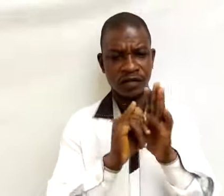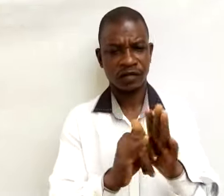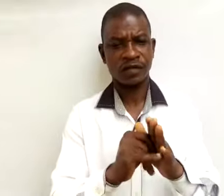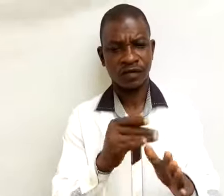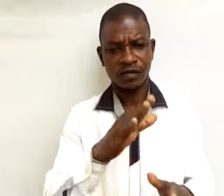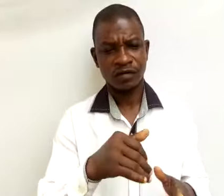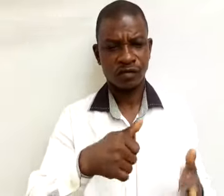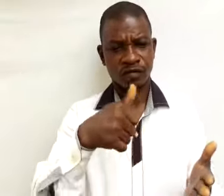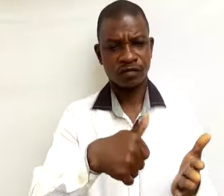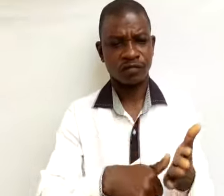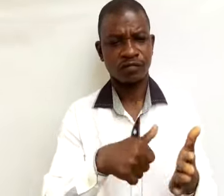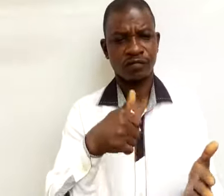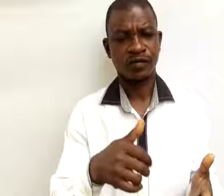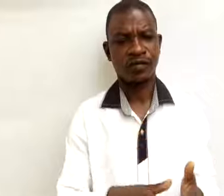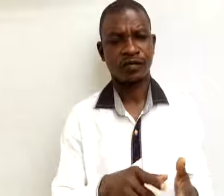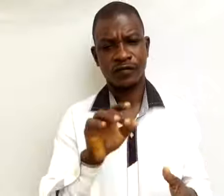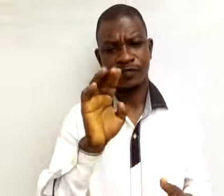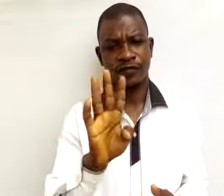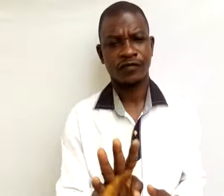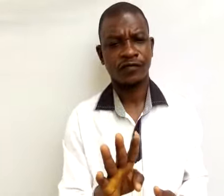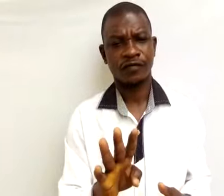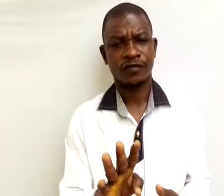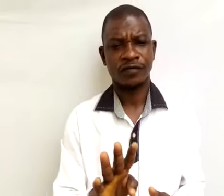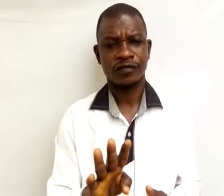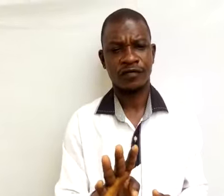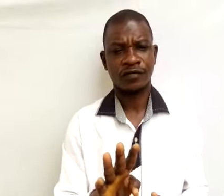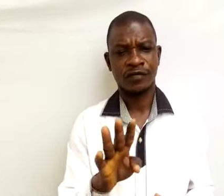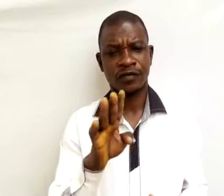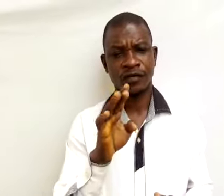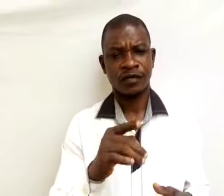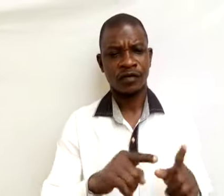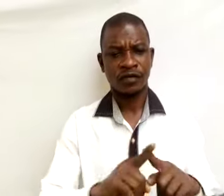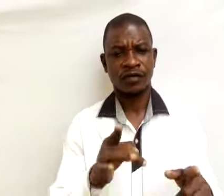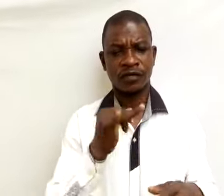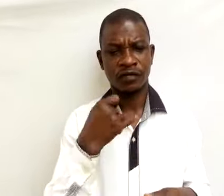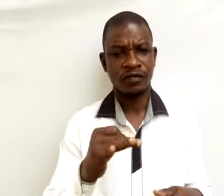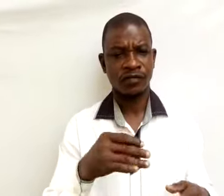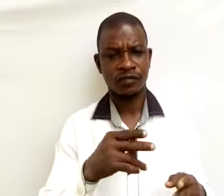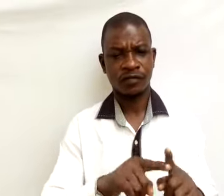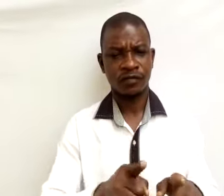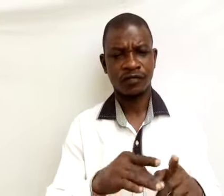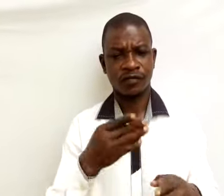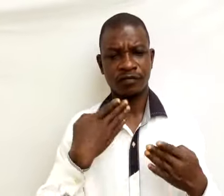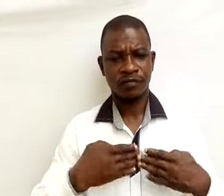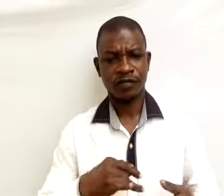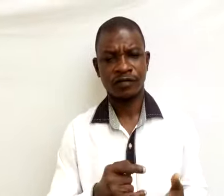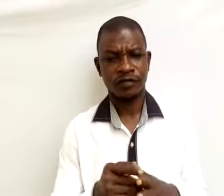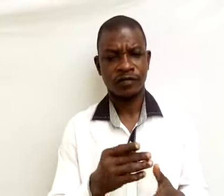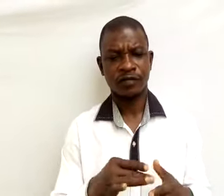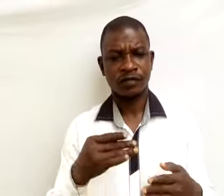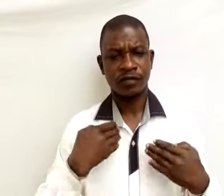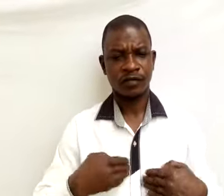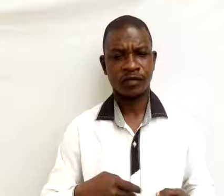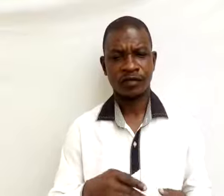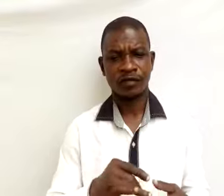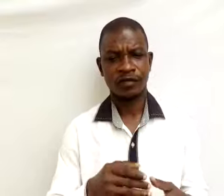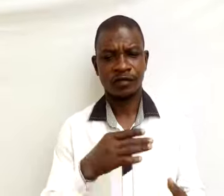print. 4. Size of various parts of the body. 5. Color of